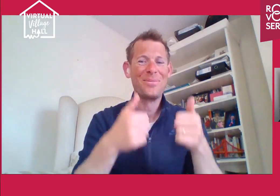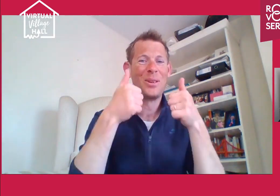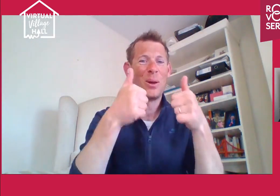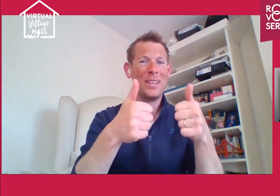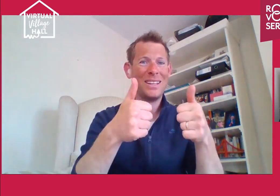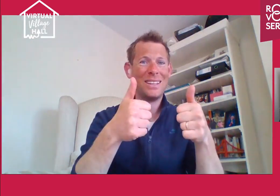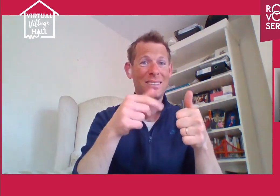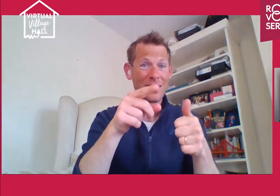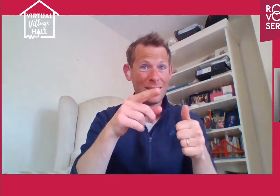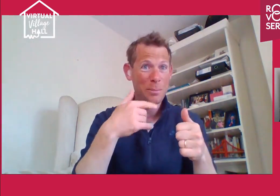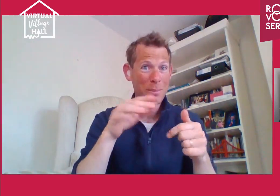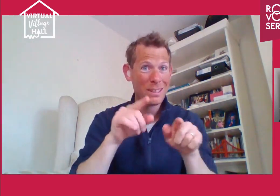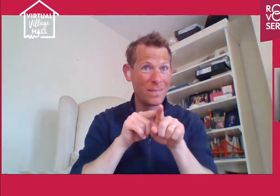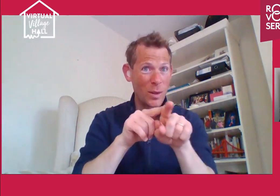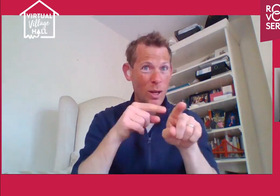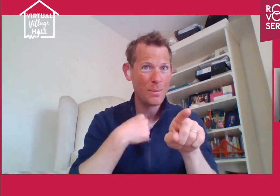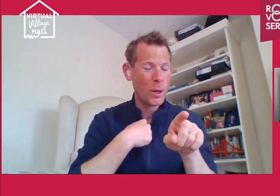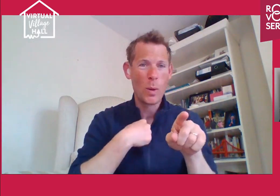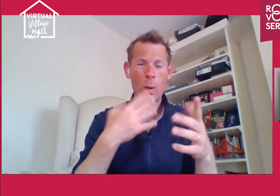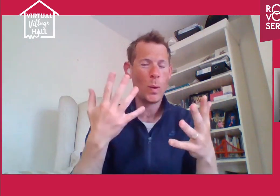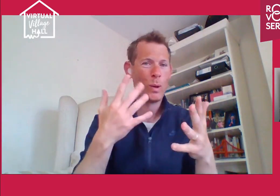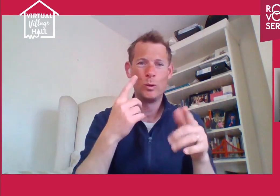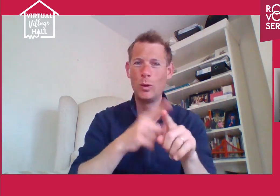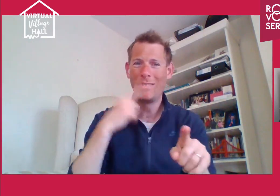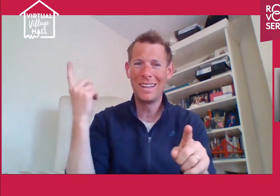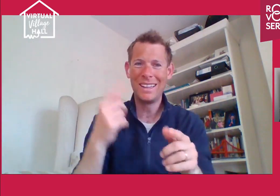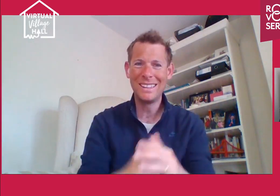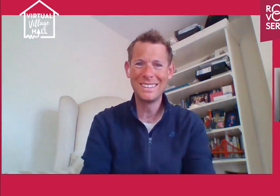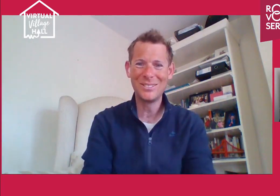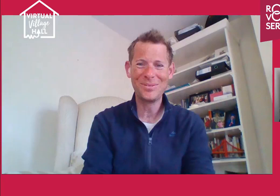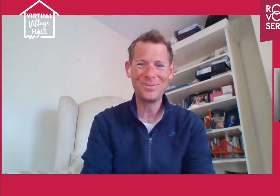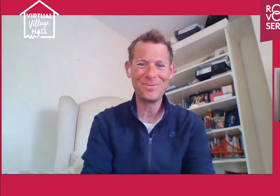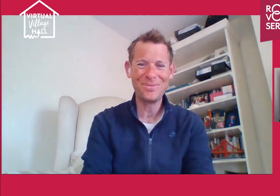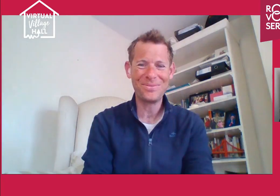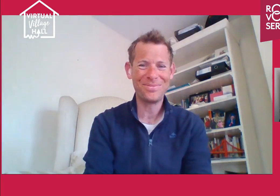Well done, everyone. Did you follow me or was it too quick?